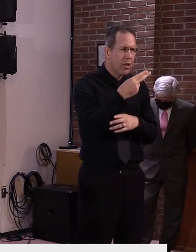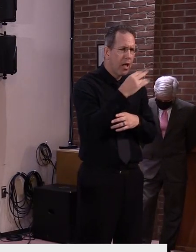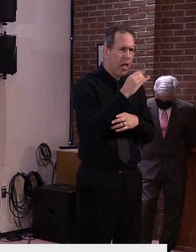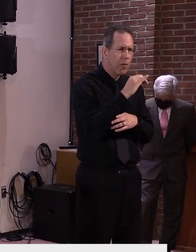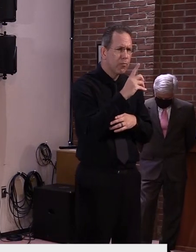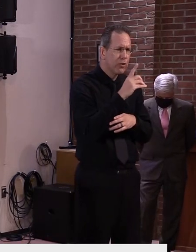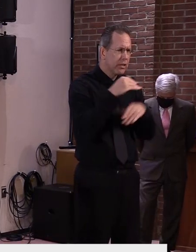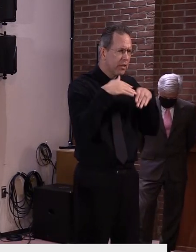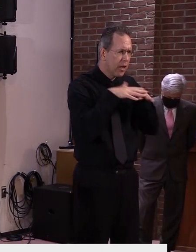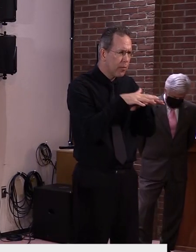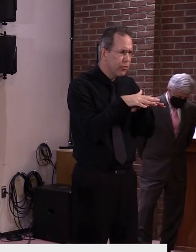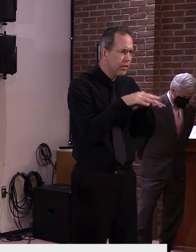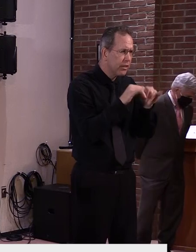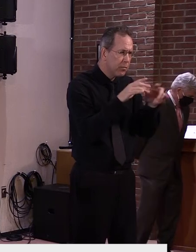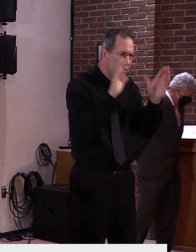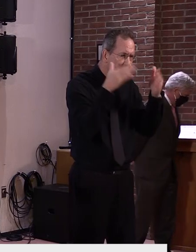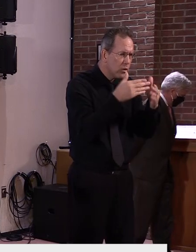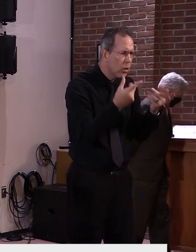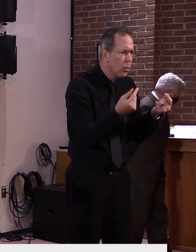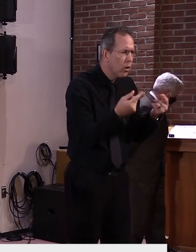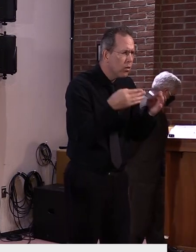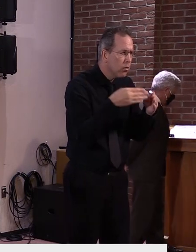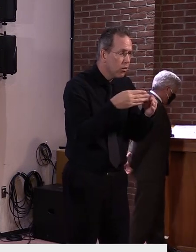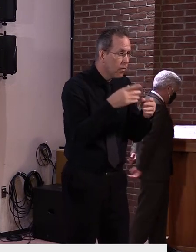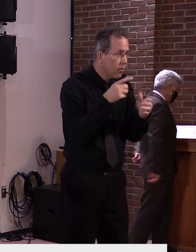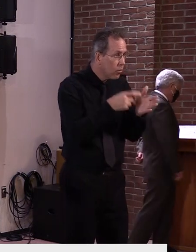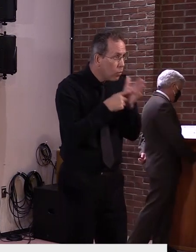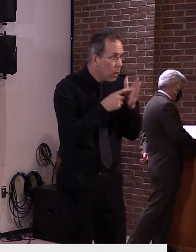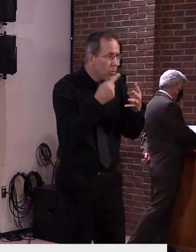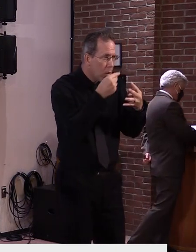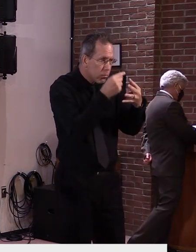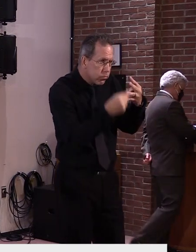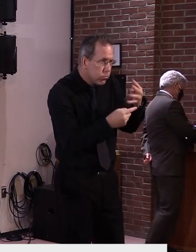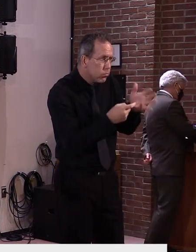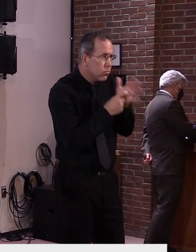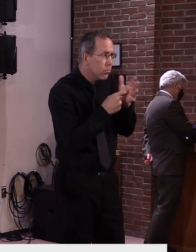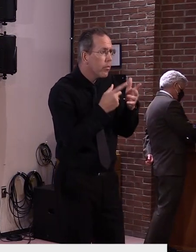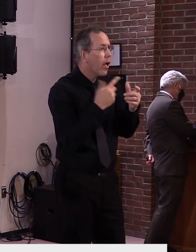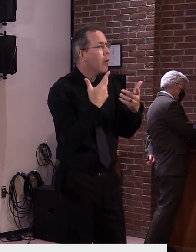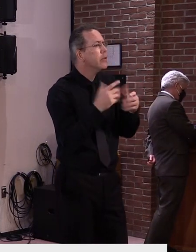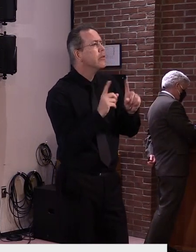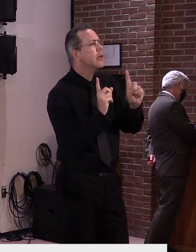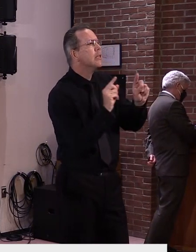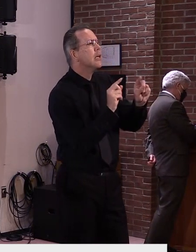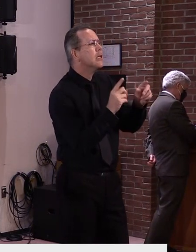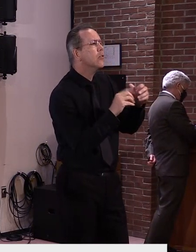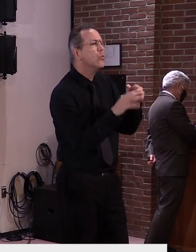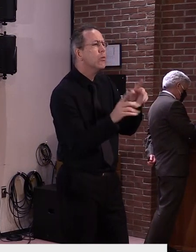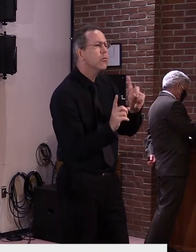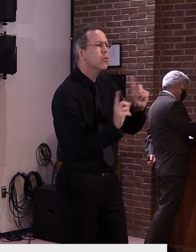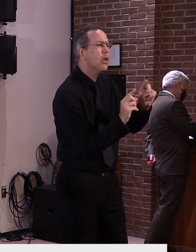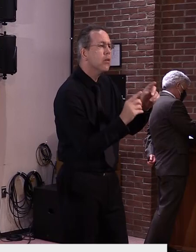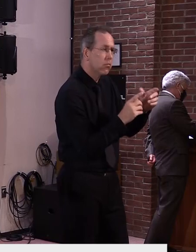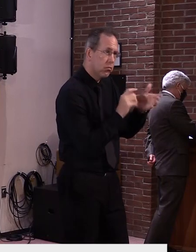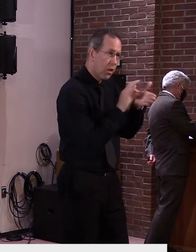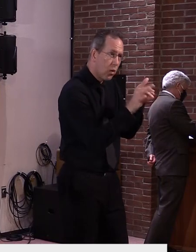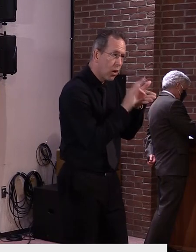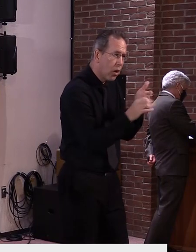on the requirements around taking attendance. Since it seems at least that a number of schools here in the